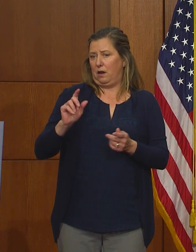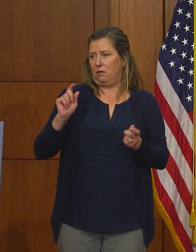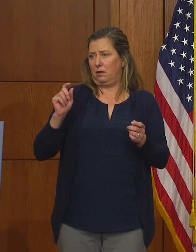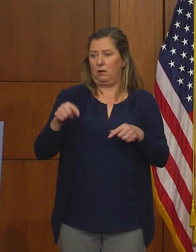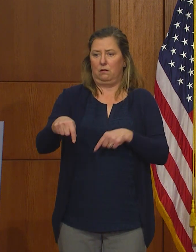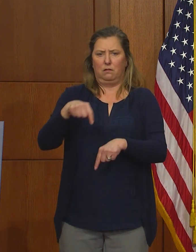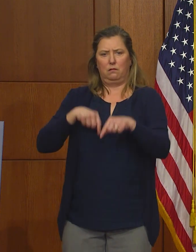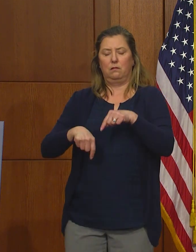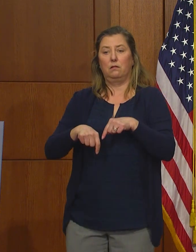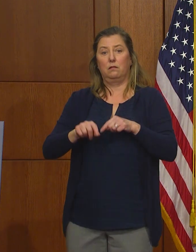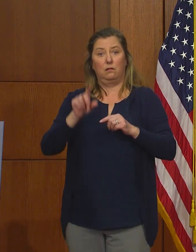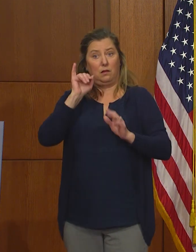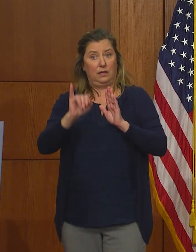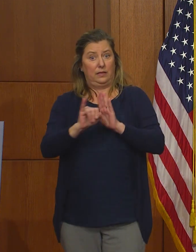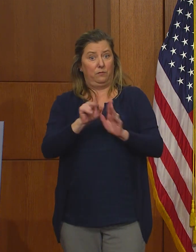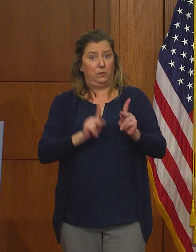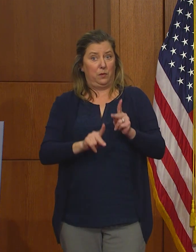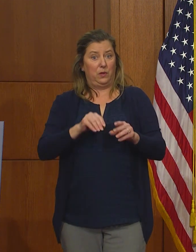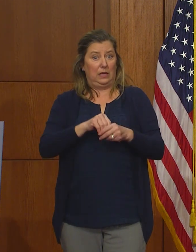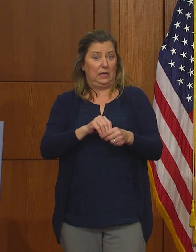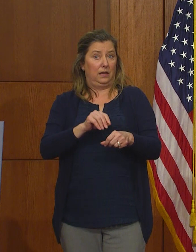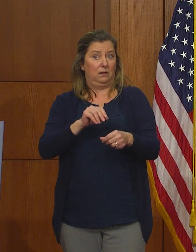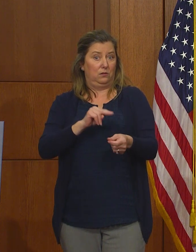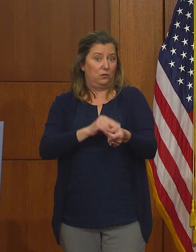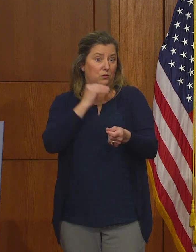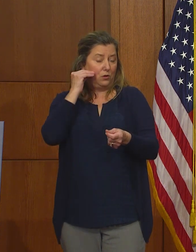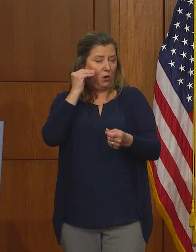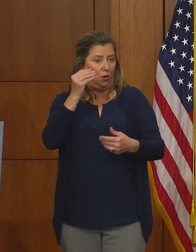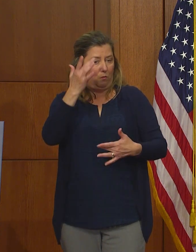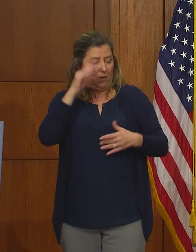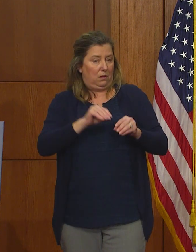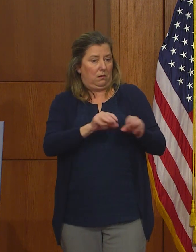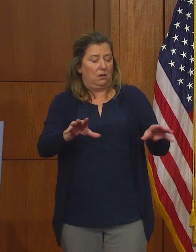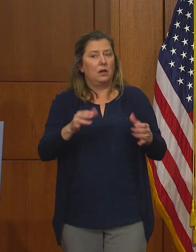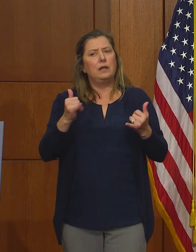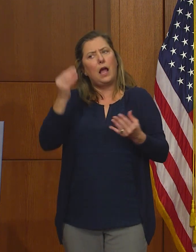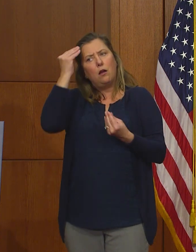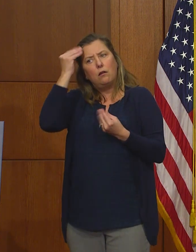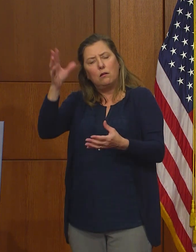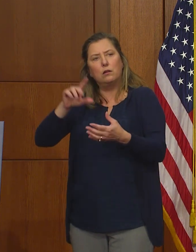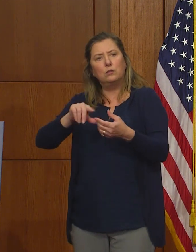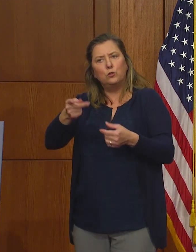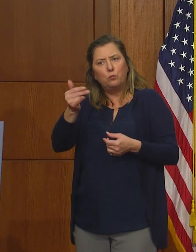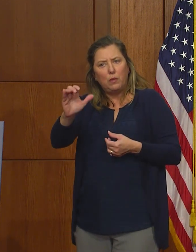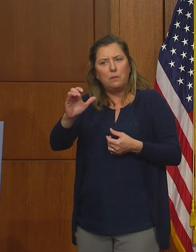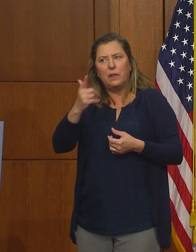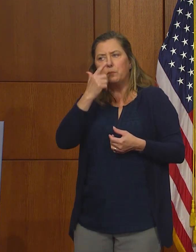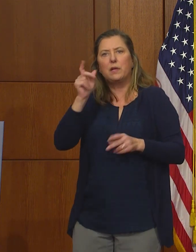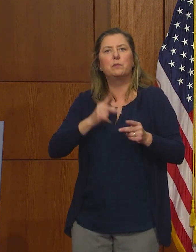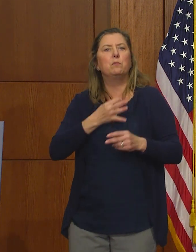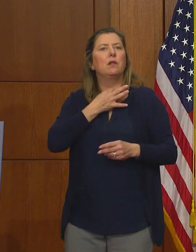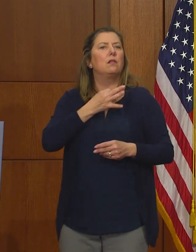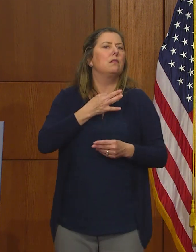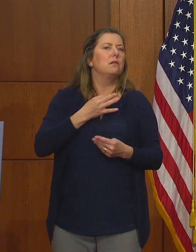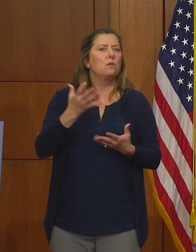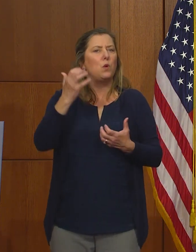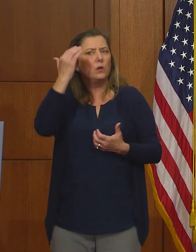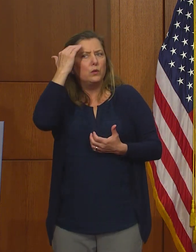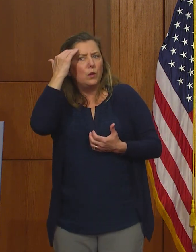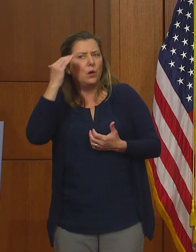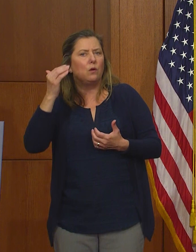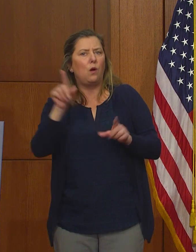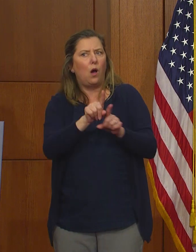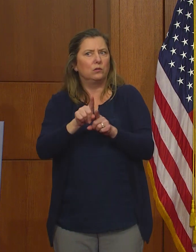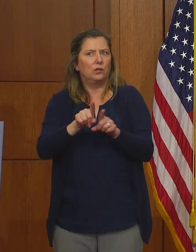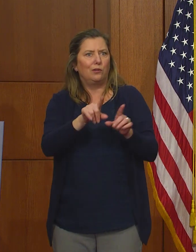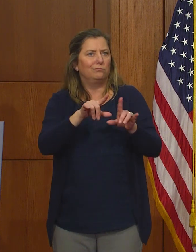with outbreaks. And now they're going to tell the public where the outbreaks are occurring due to the compelling public interest and the health concerns that